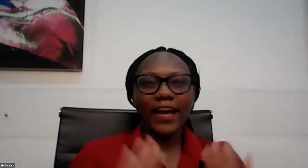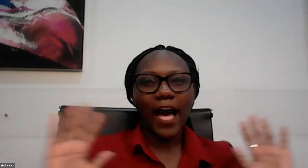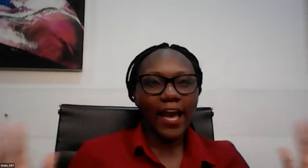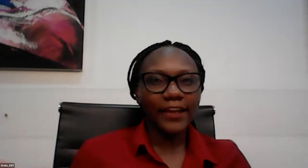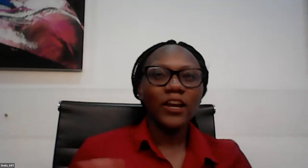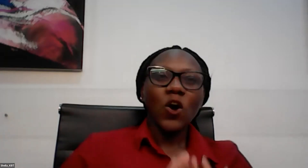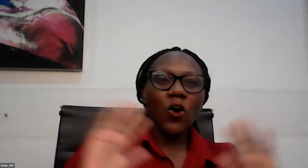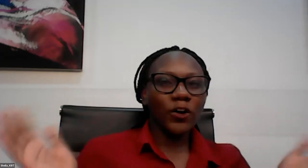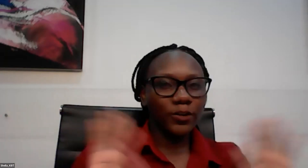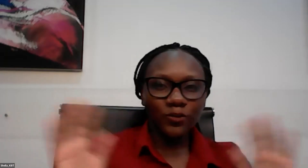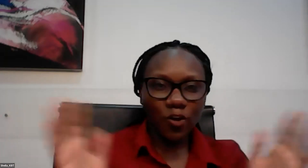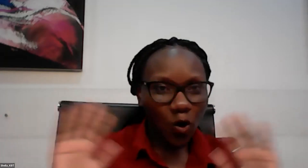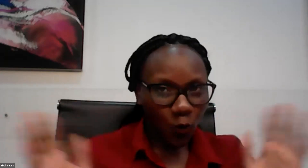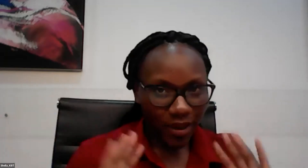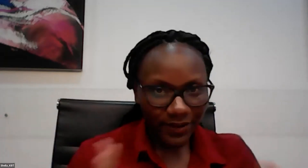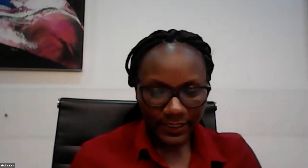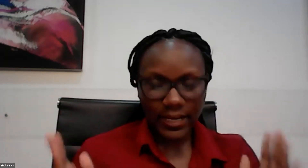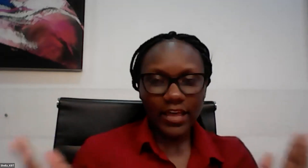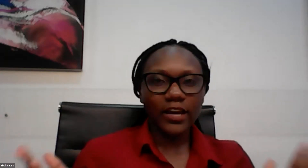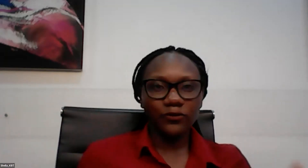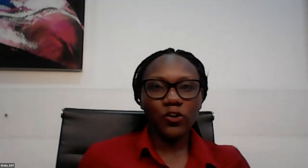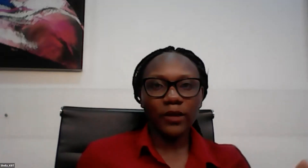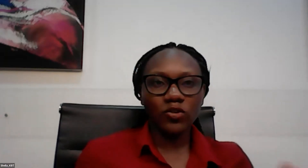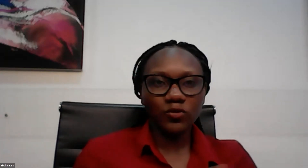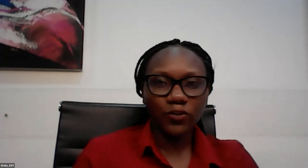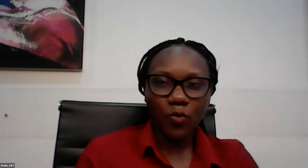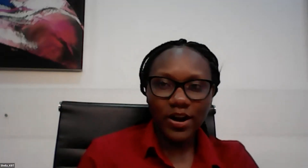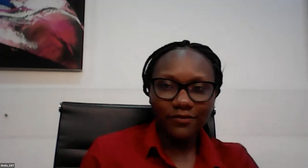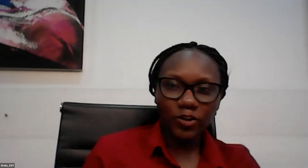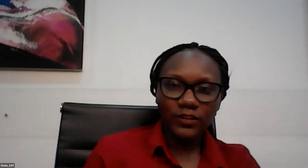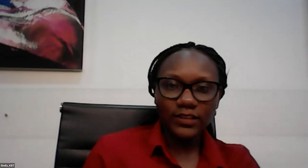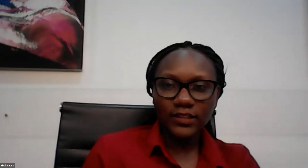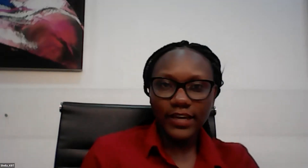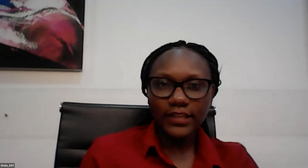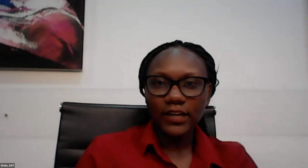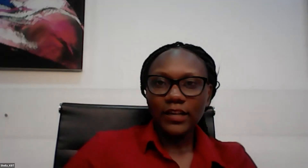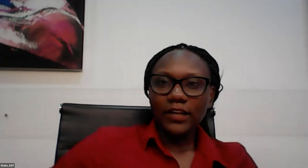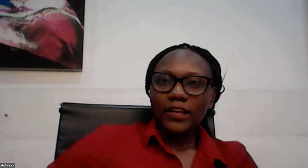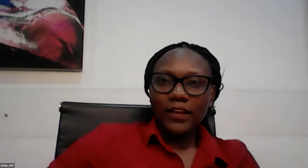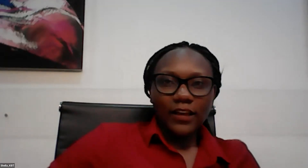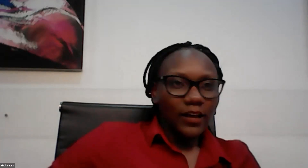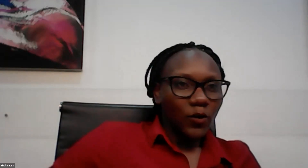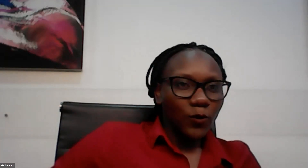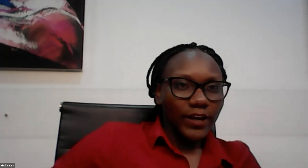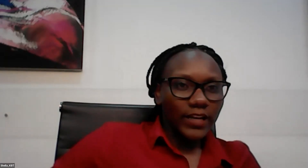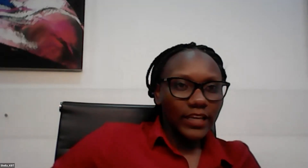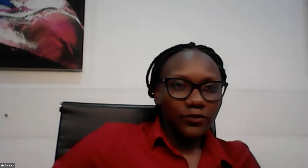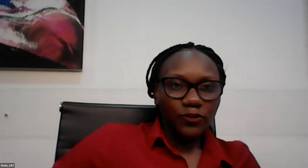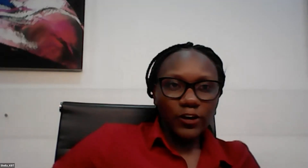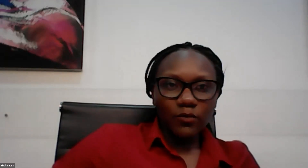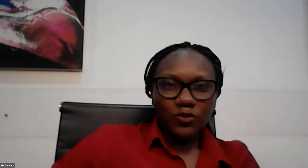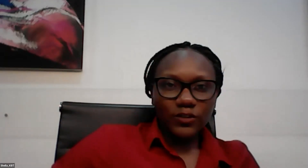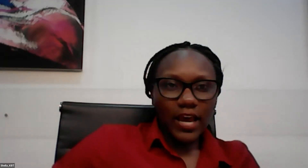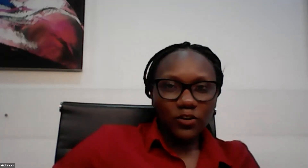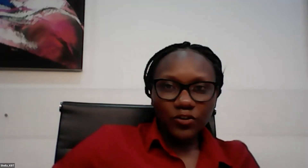a quick hi, or, you know, wave at each other if you're able to from wherever you're seated. Quickly,